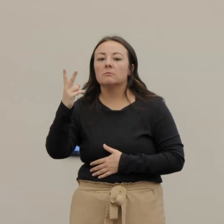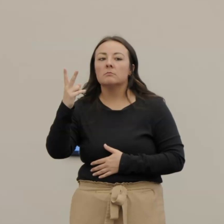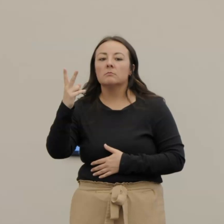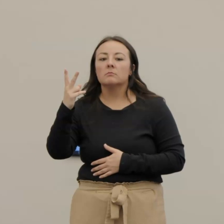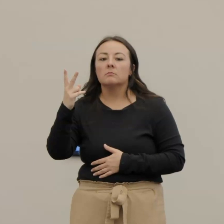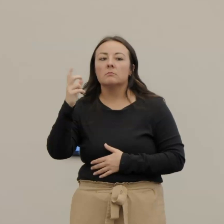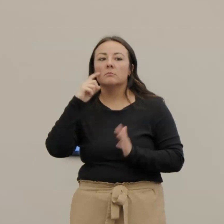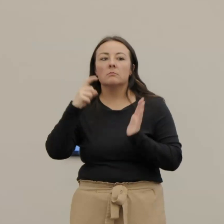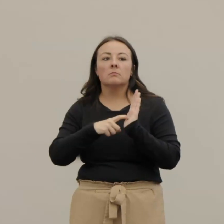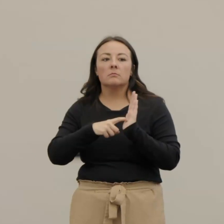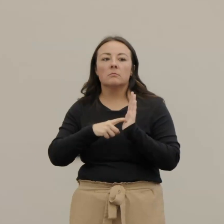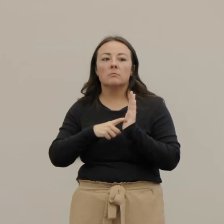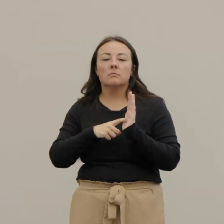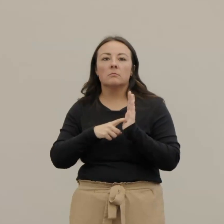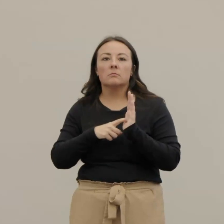Which one?